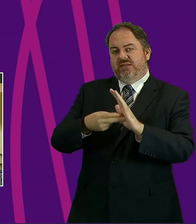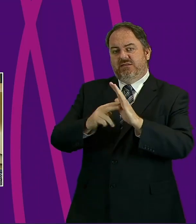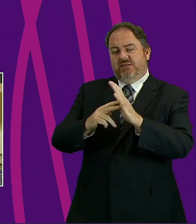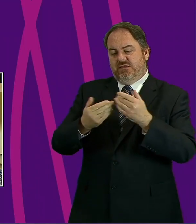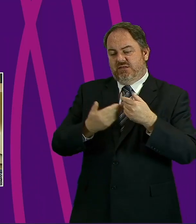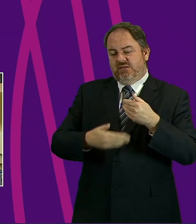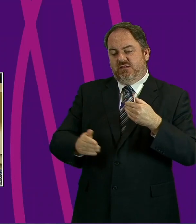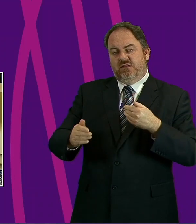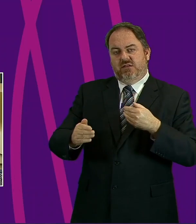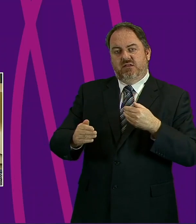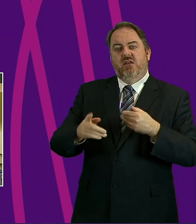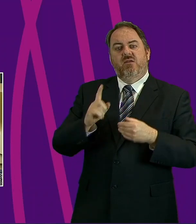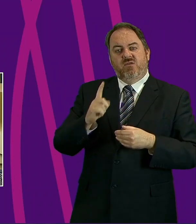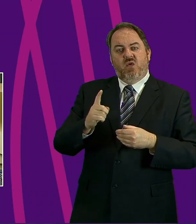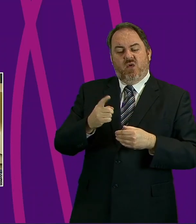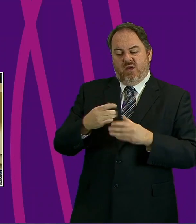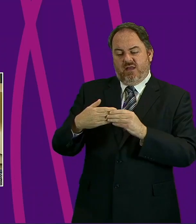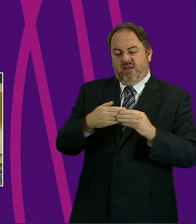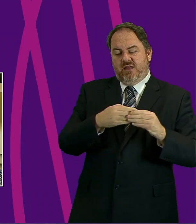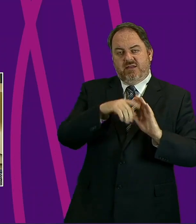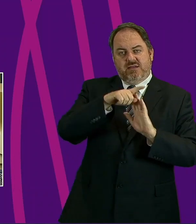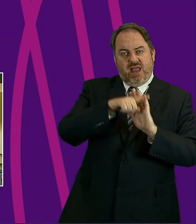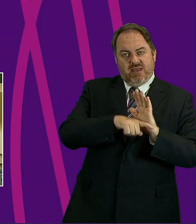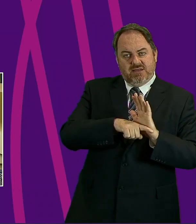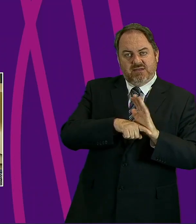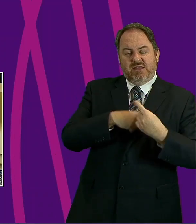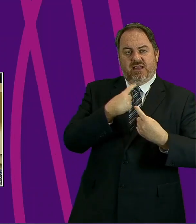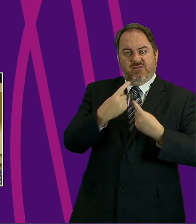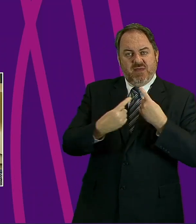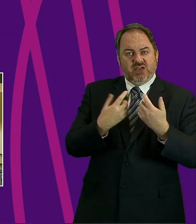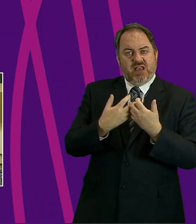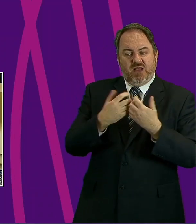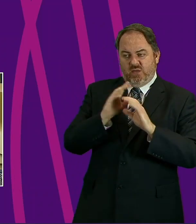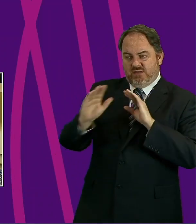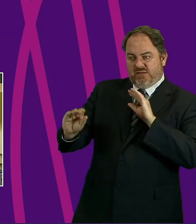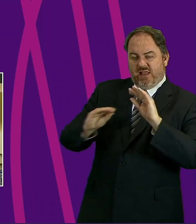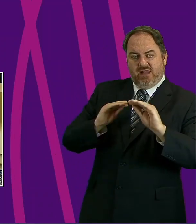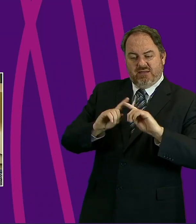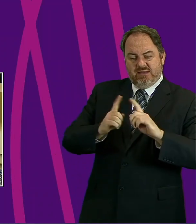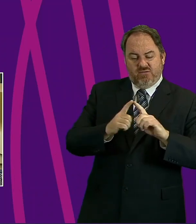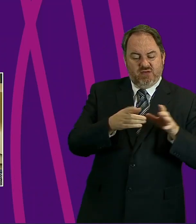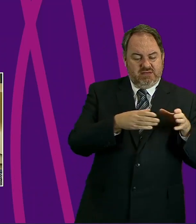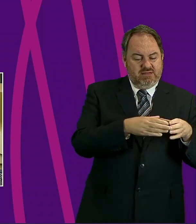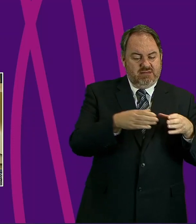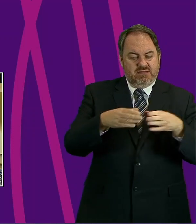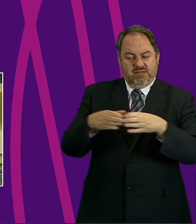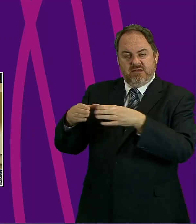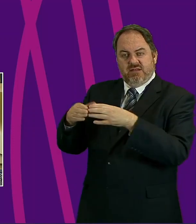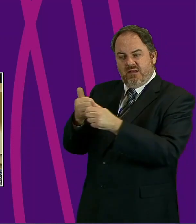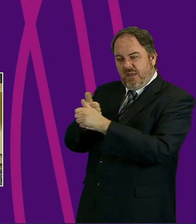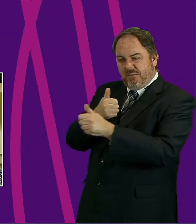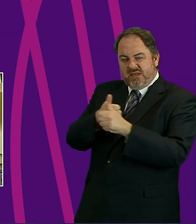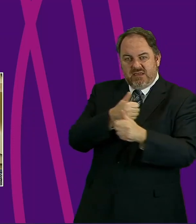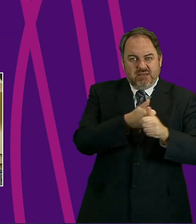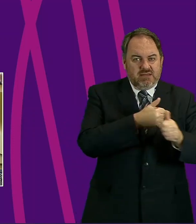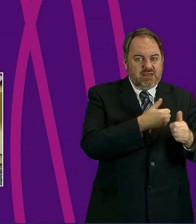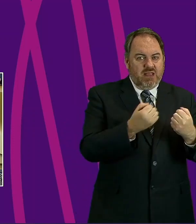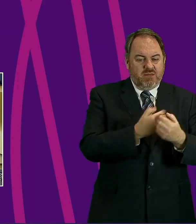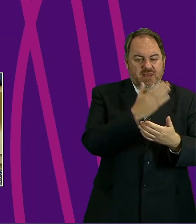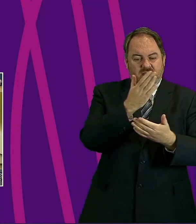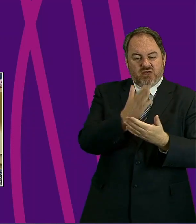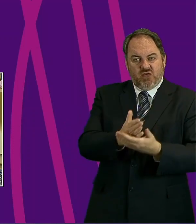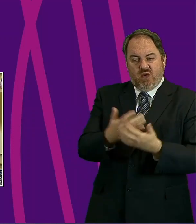publish sectoral guidance that tells companies within key sectors the steps they need to take to prepare for a